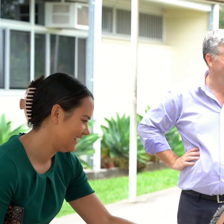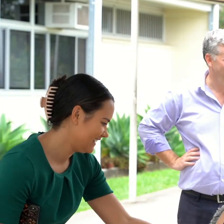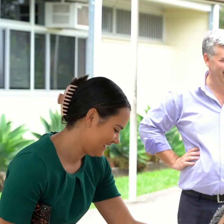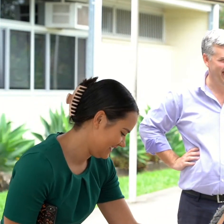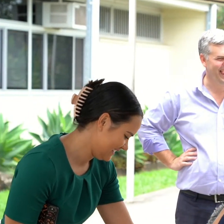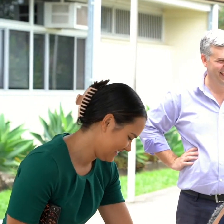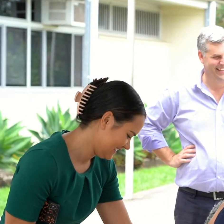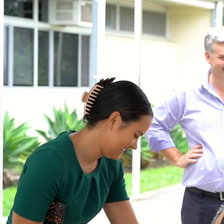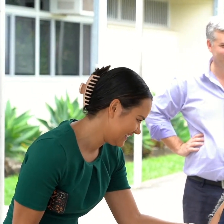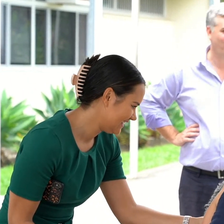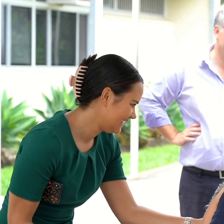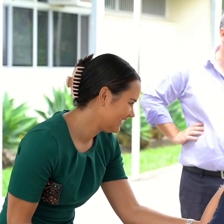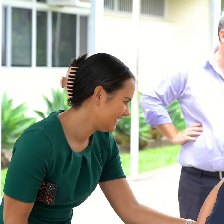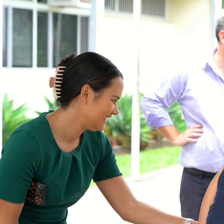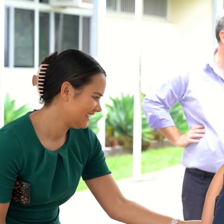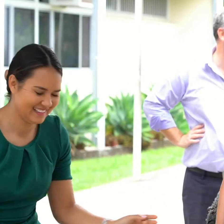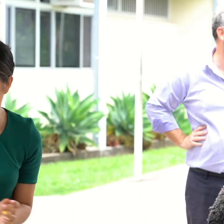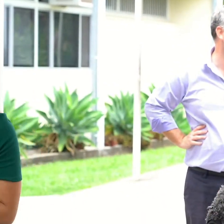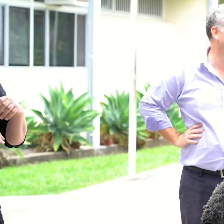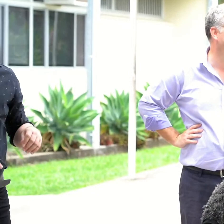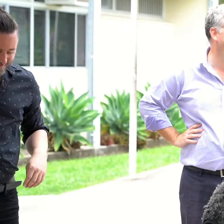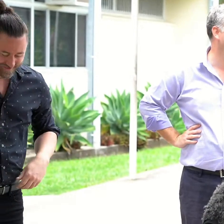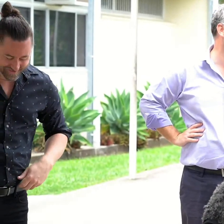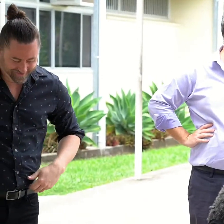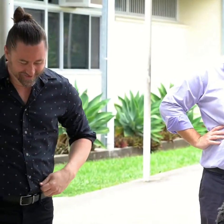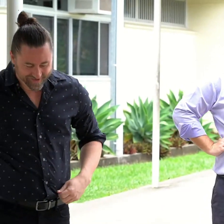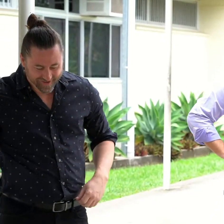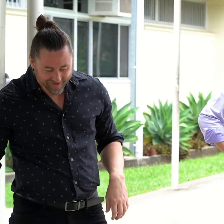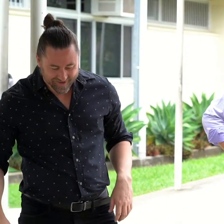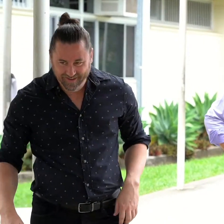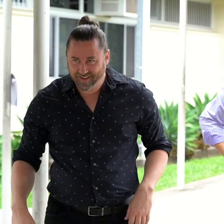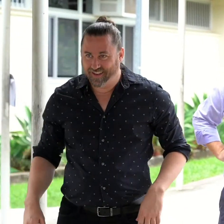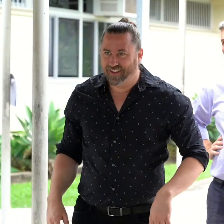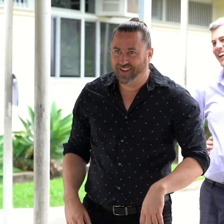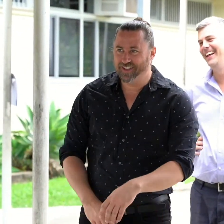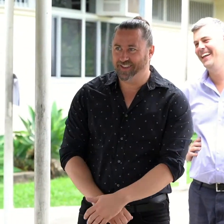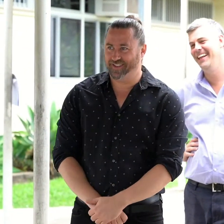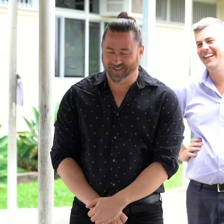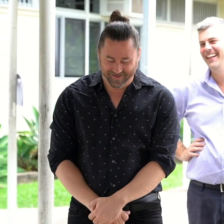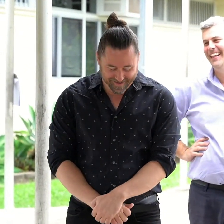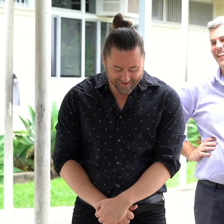there. Preparing them for you. No, for Danny. It was Mark Bailey.